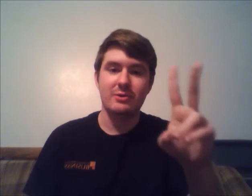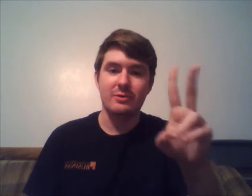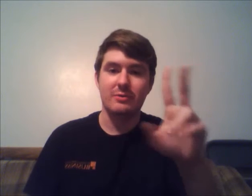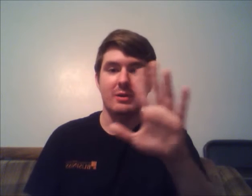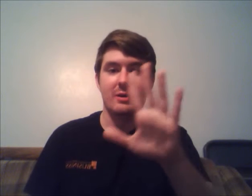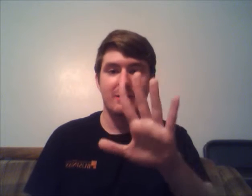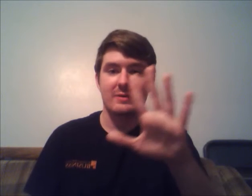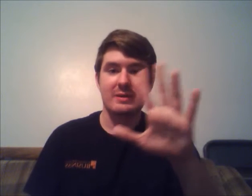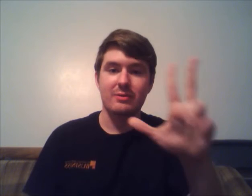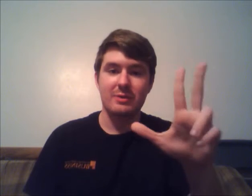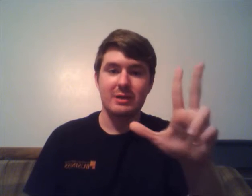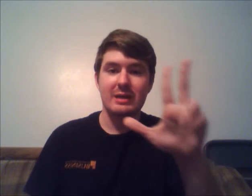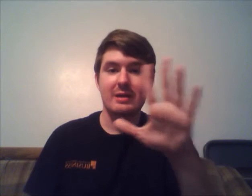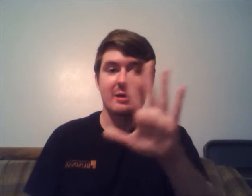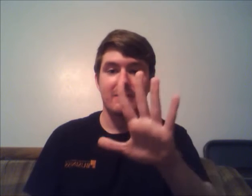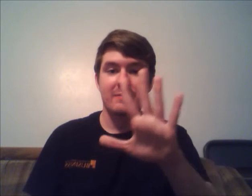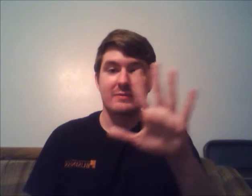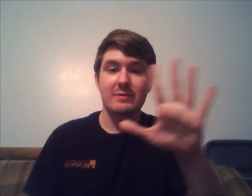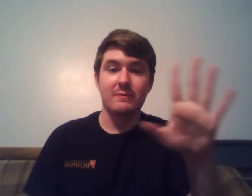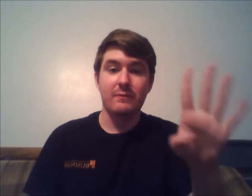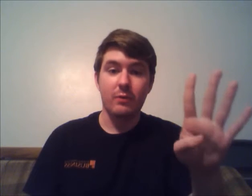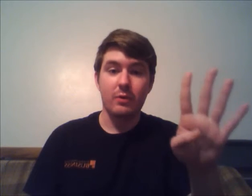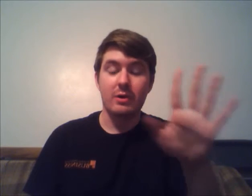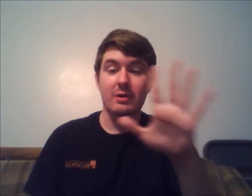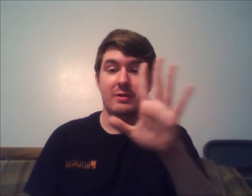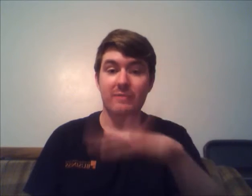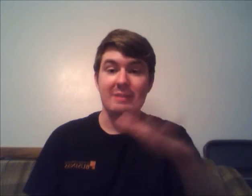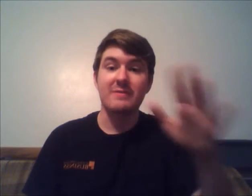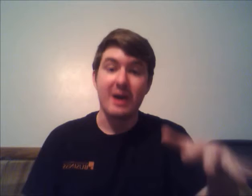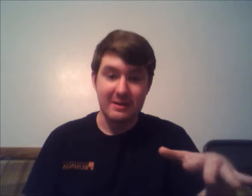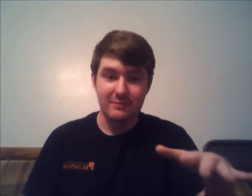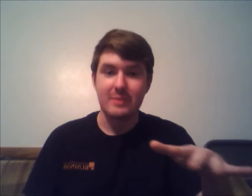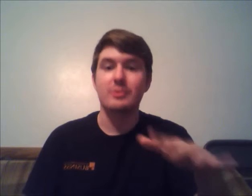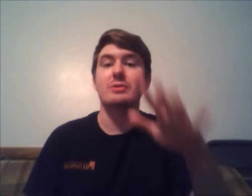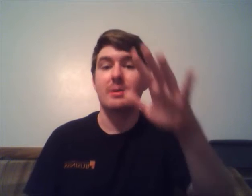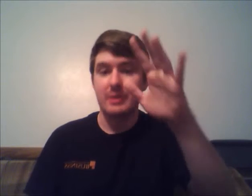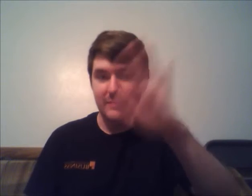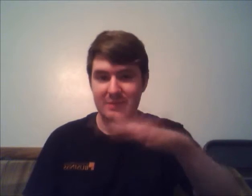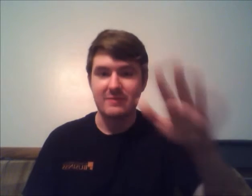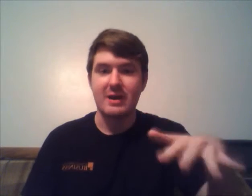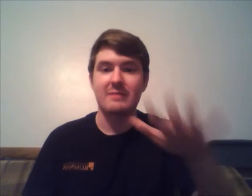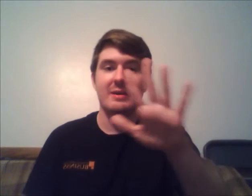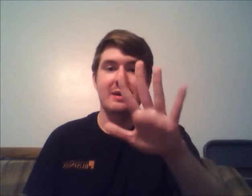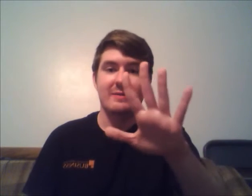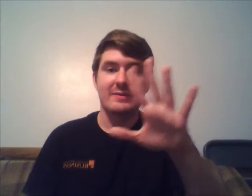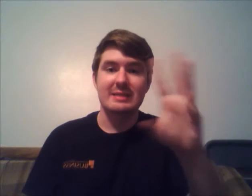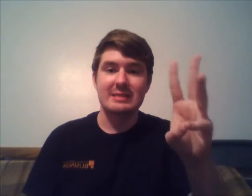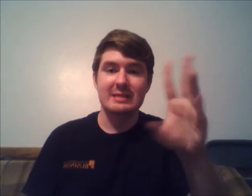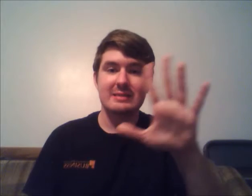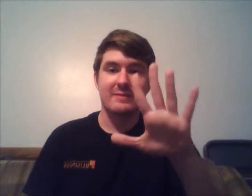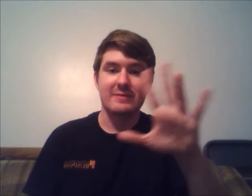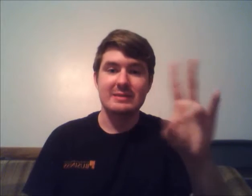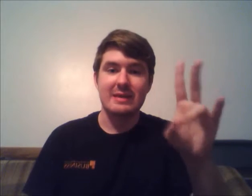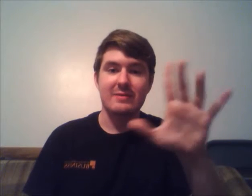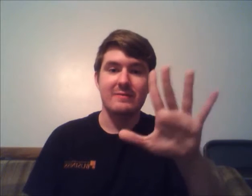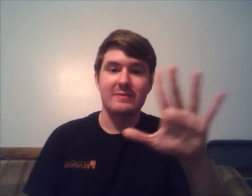52, 53, 54, 55. Remember, double number 55, 56, 57,